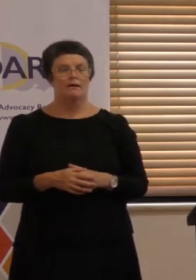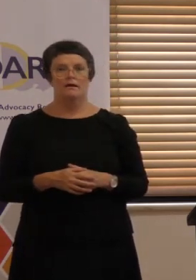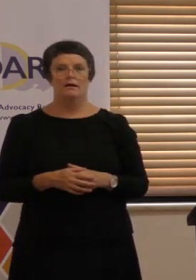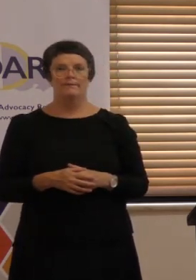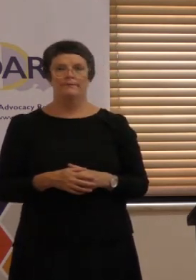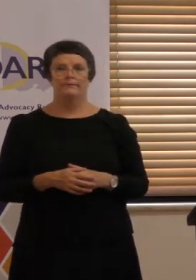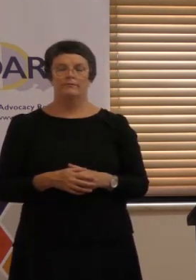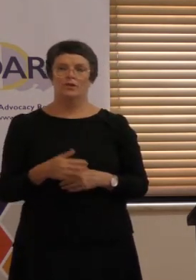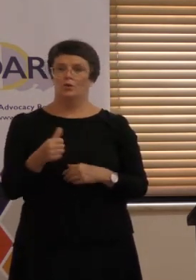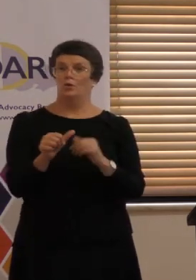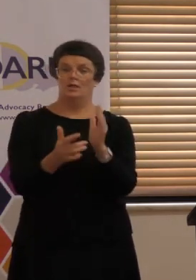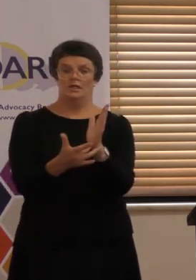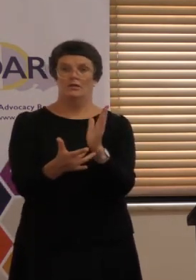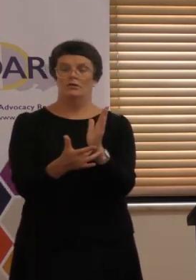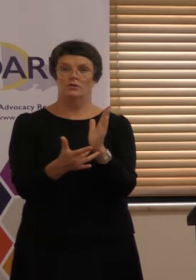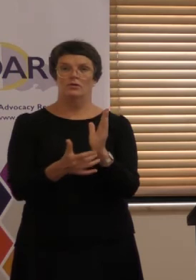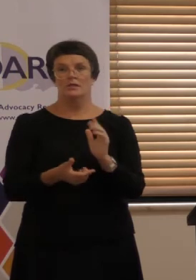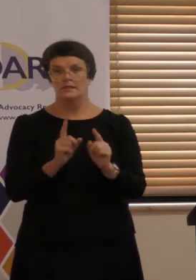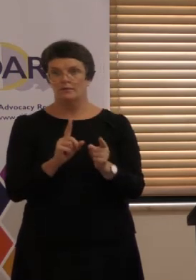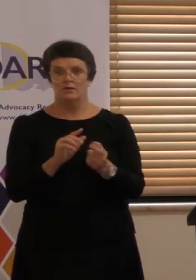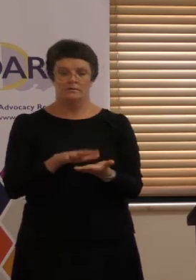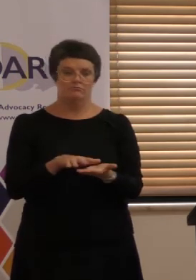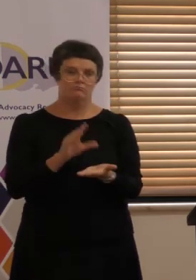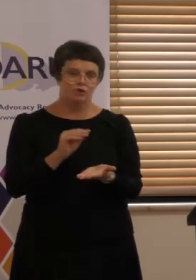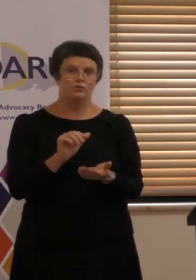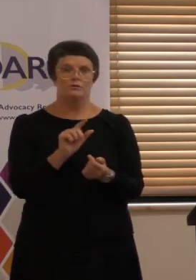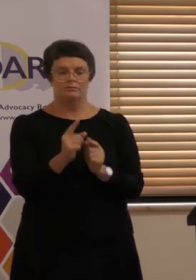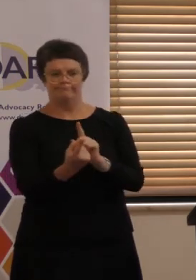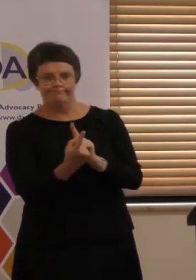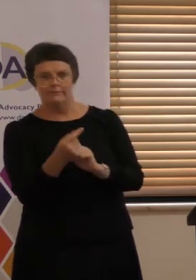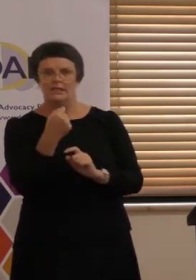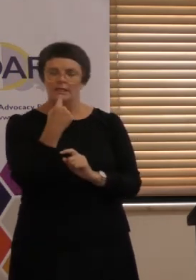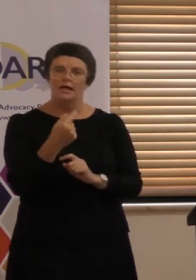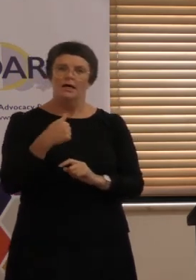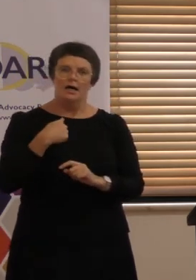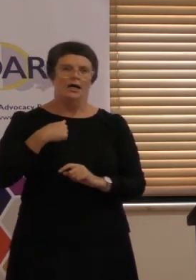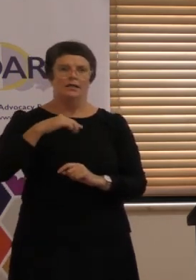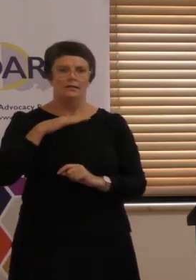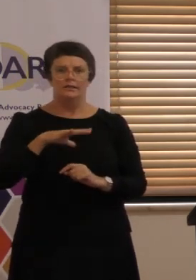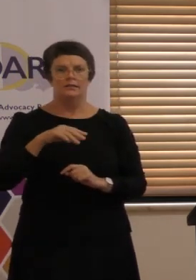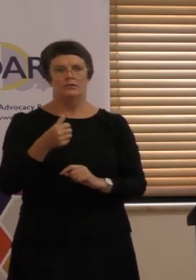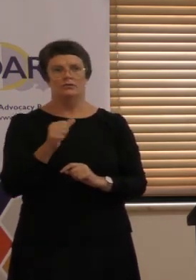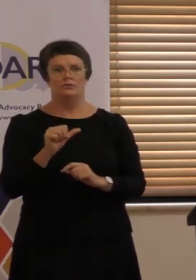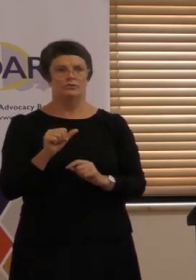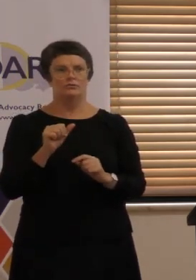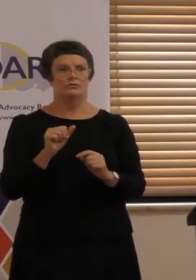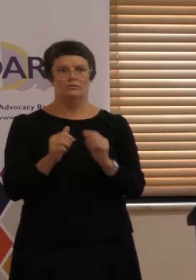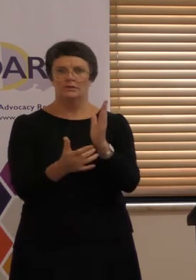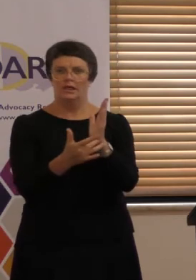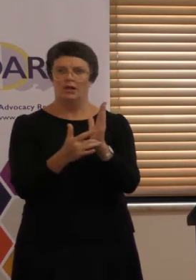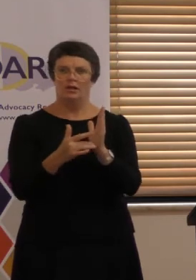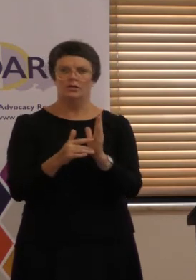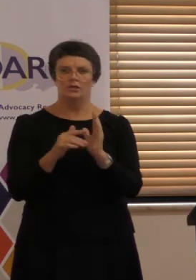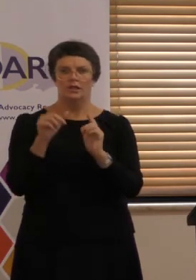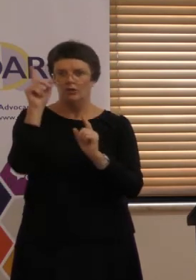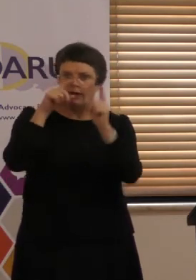technology. So sometimes we see young people who might need to use technology in creative or different ways. Often schools, for